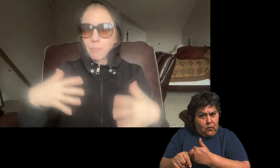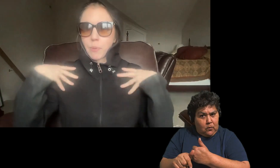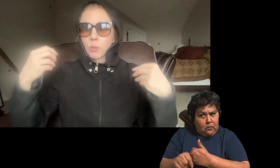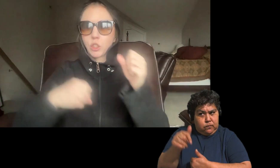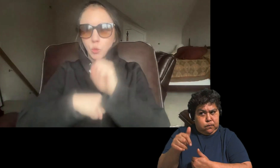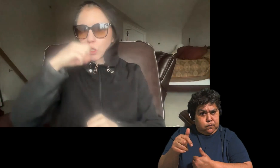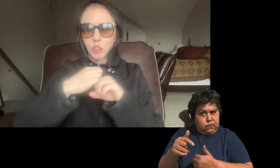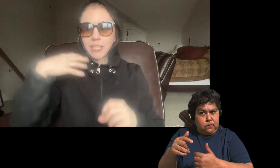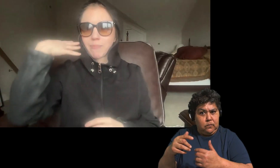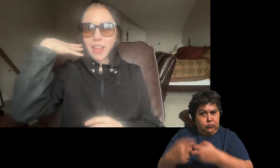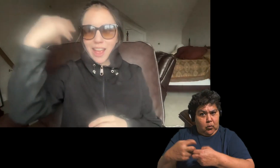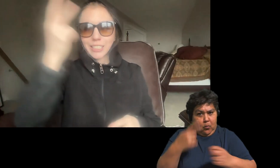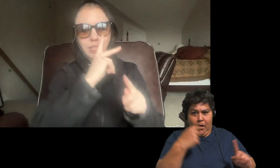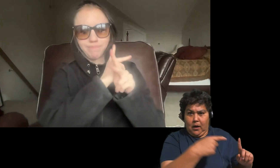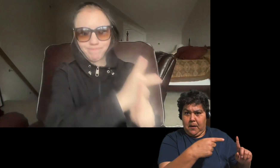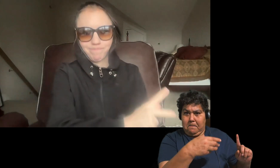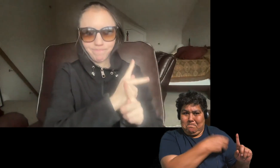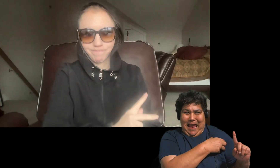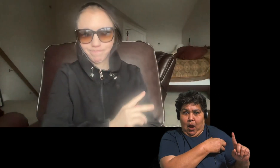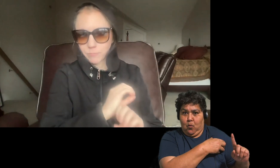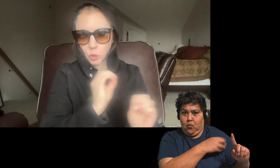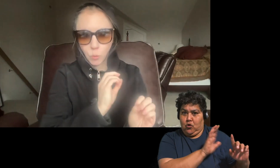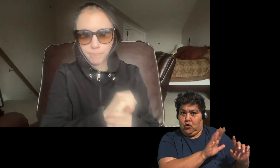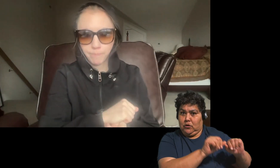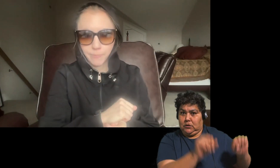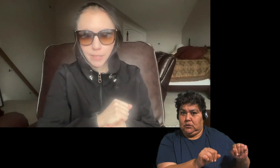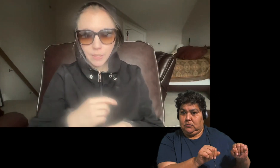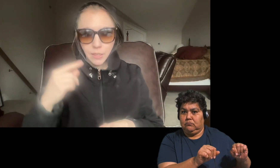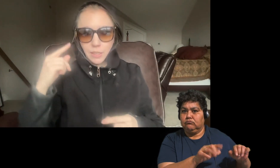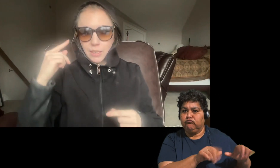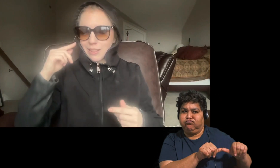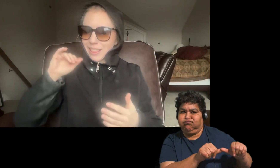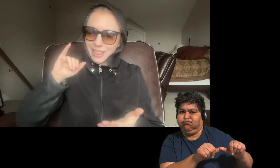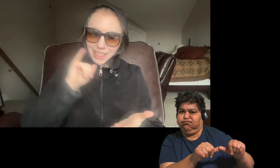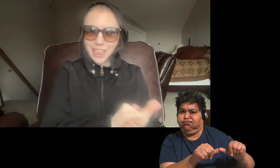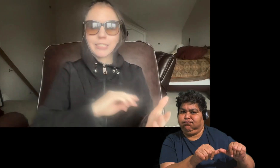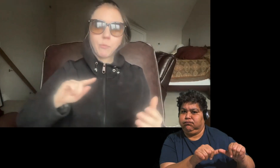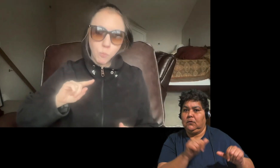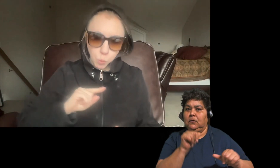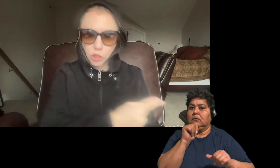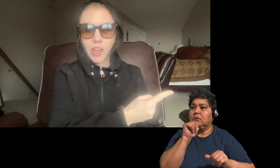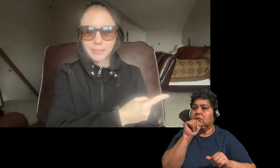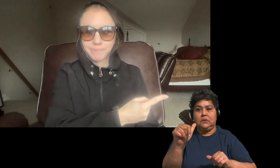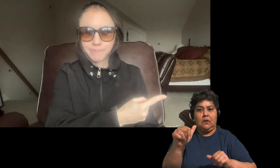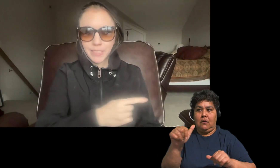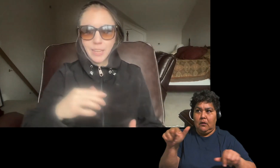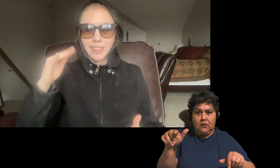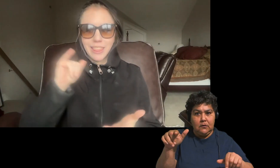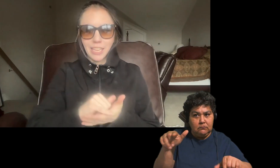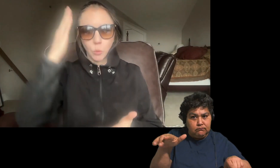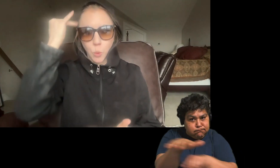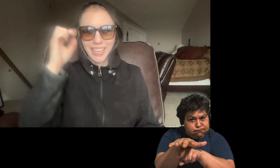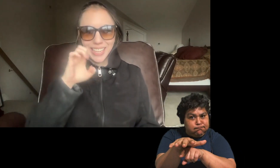it's having a problem because the power structure is outside of